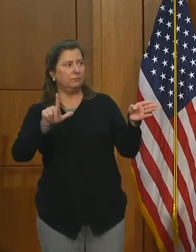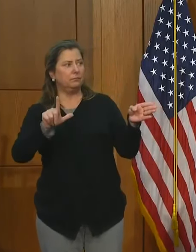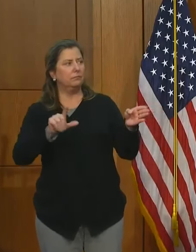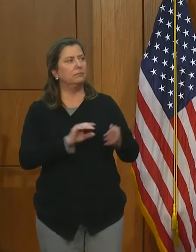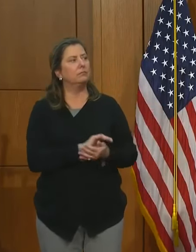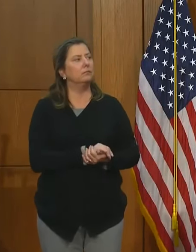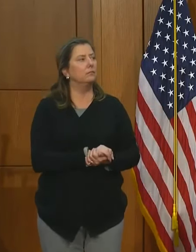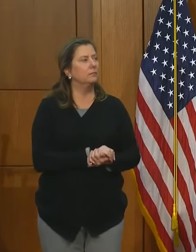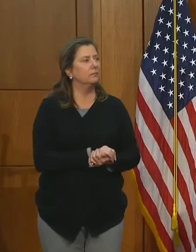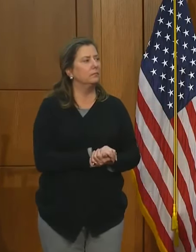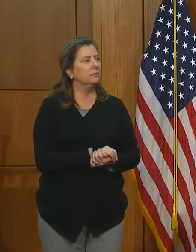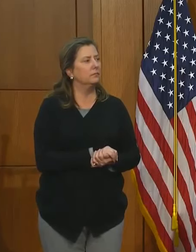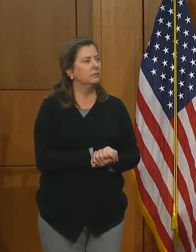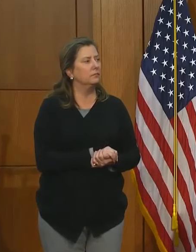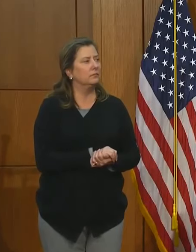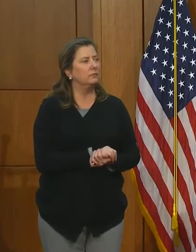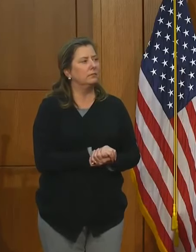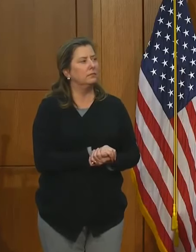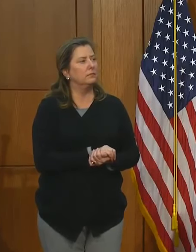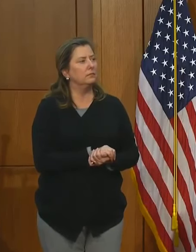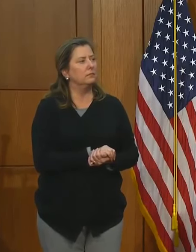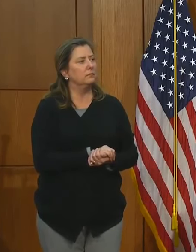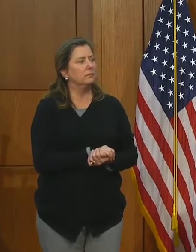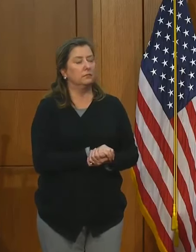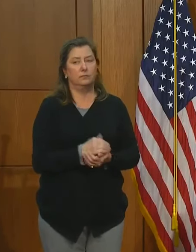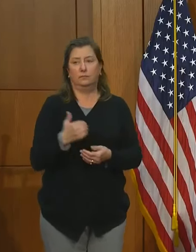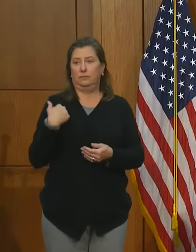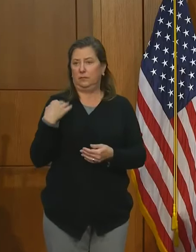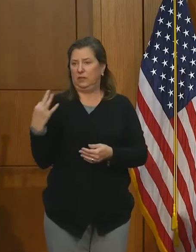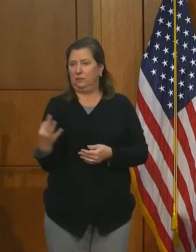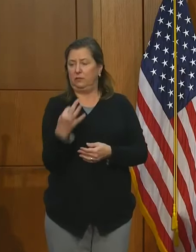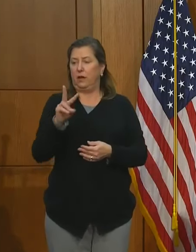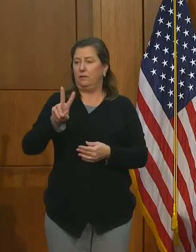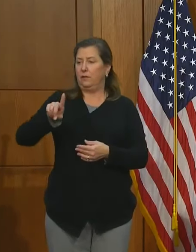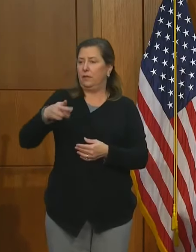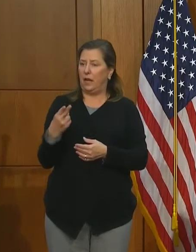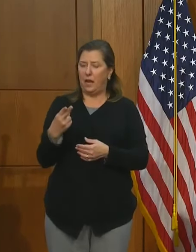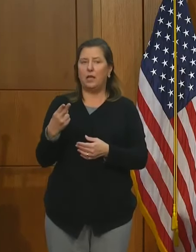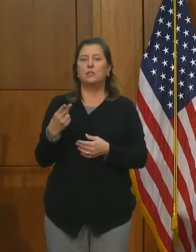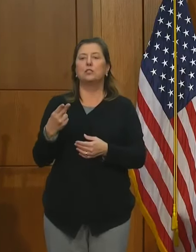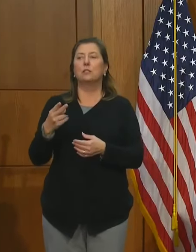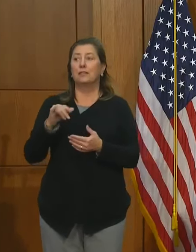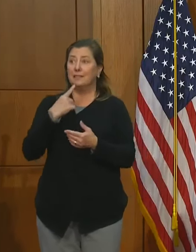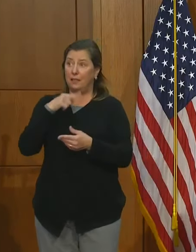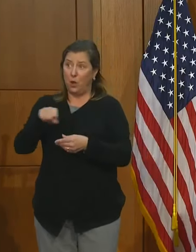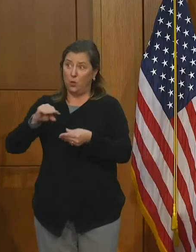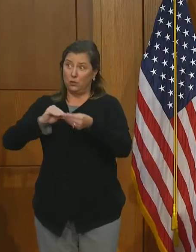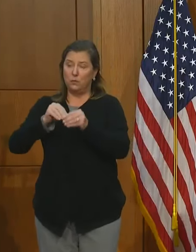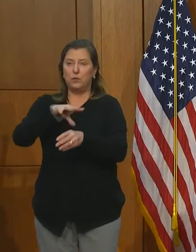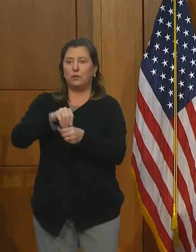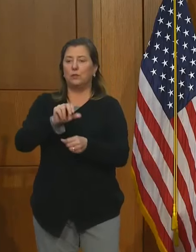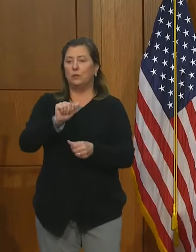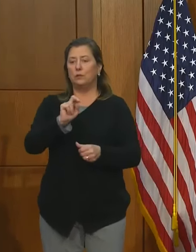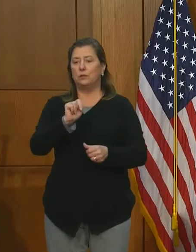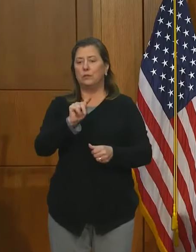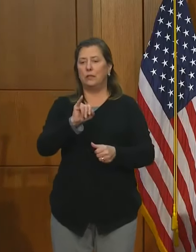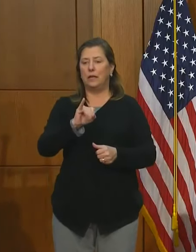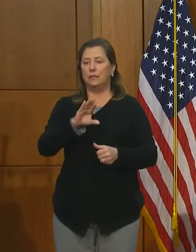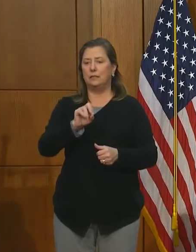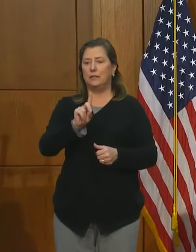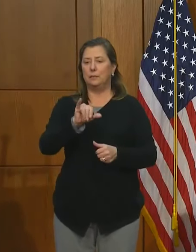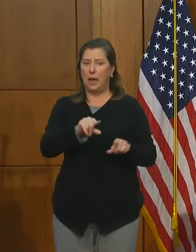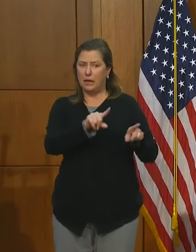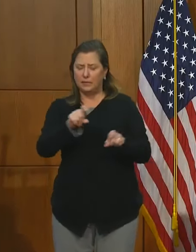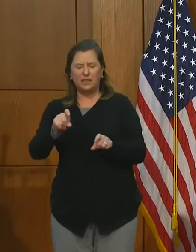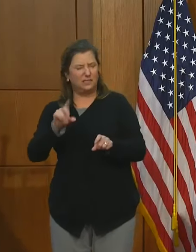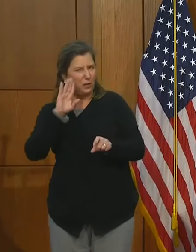VDH on Friday said the daily testing numbers include anybody testing, and as you know, those haven't been vetted yet and there are